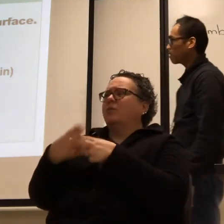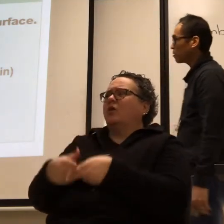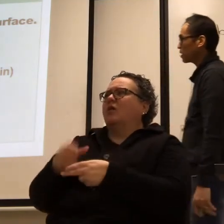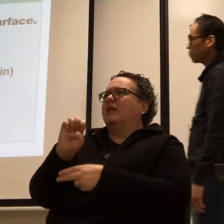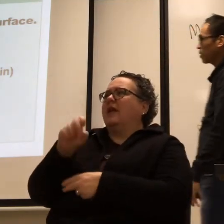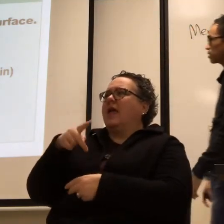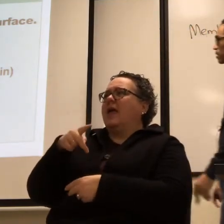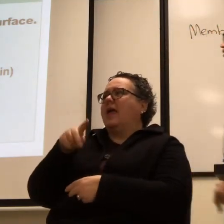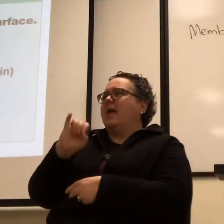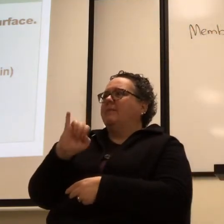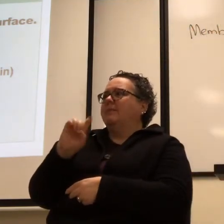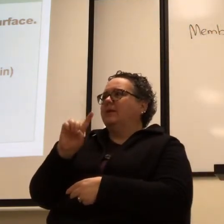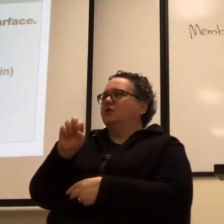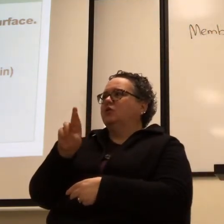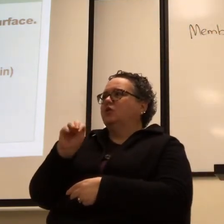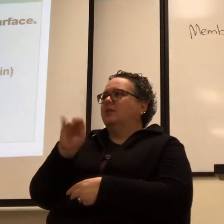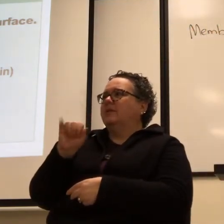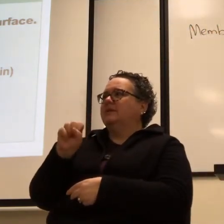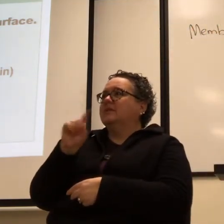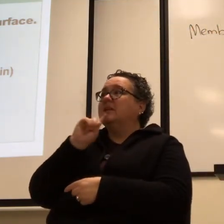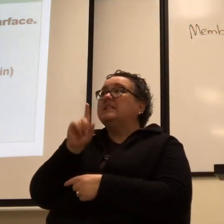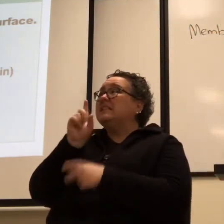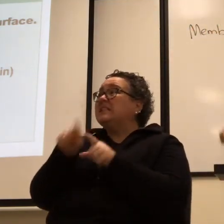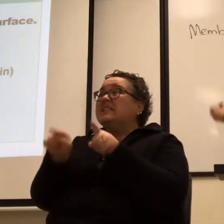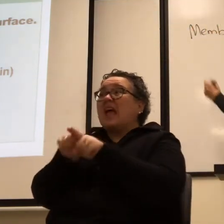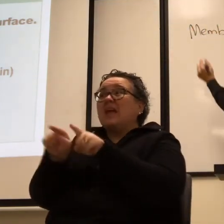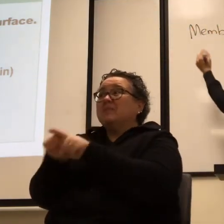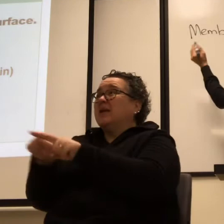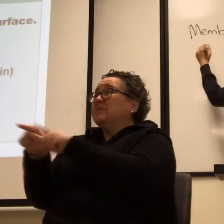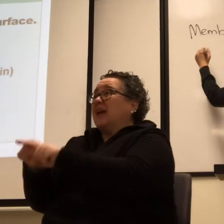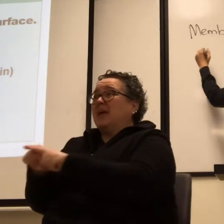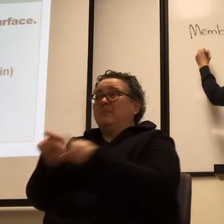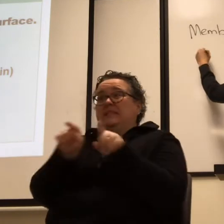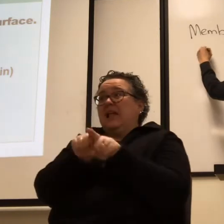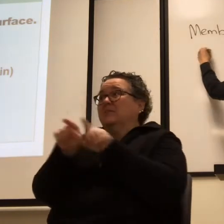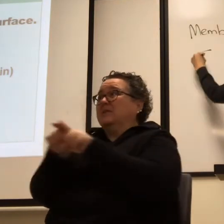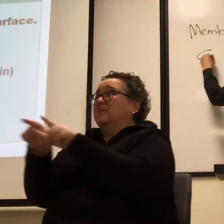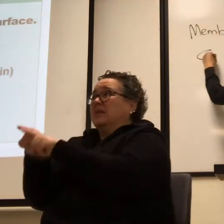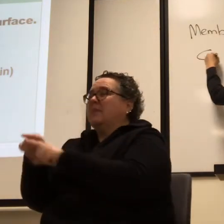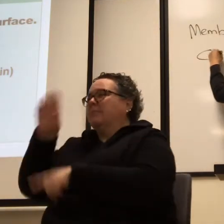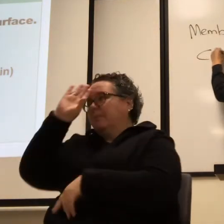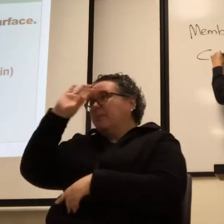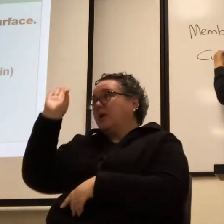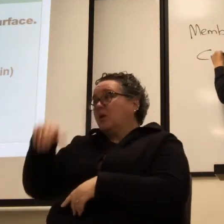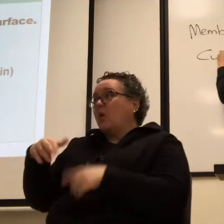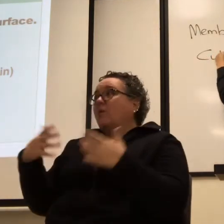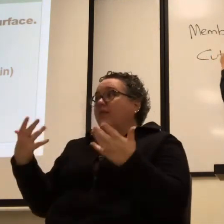different ways to call the same thing, skin. So know that it's a cutaneous membrane.